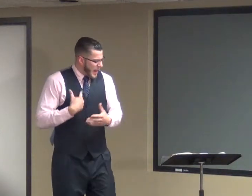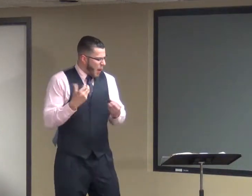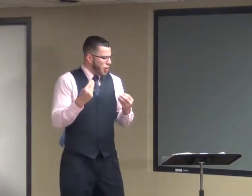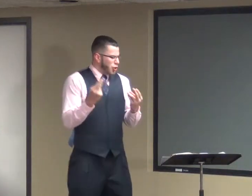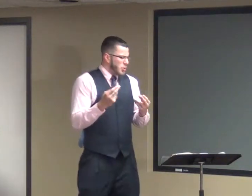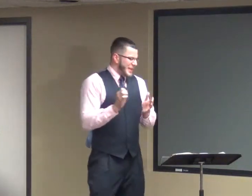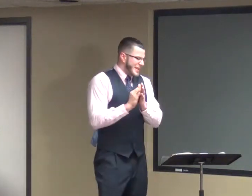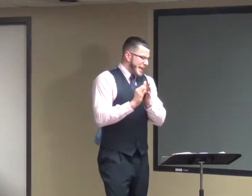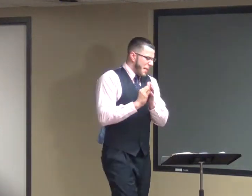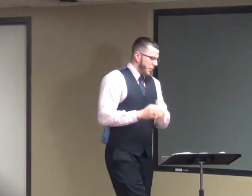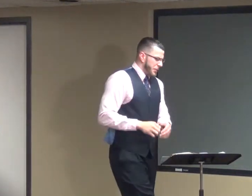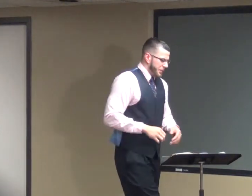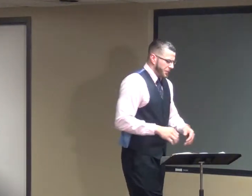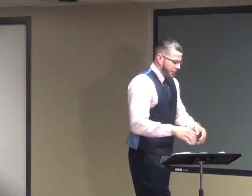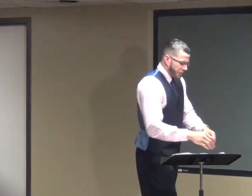I want to use an example.